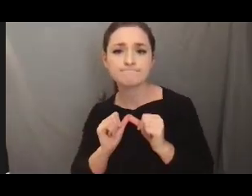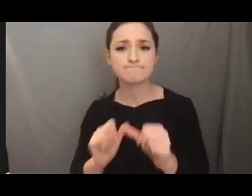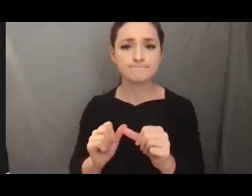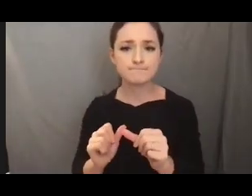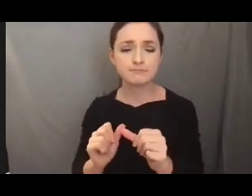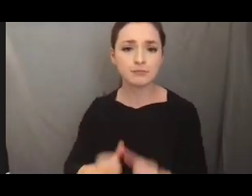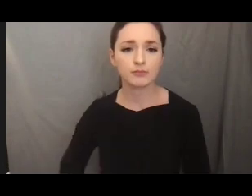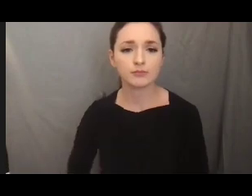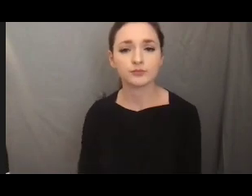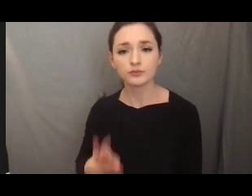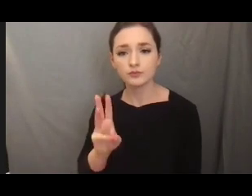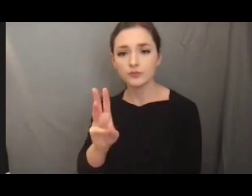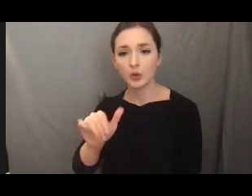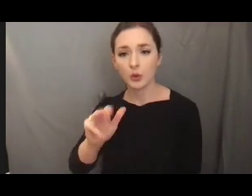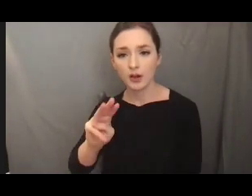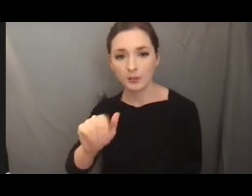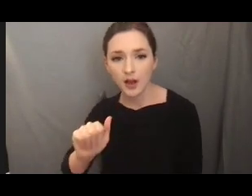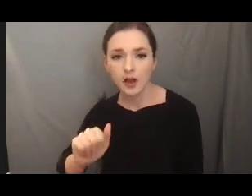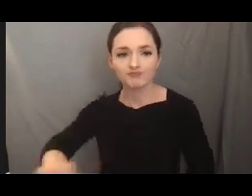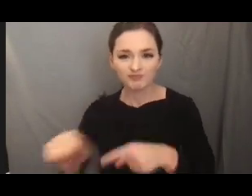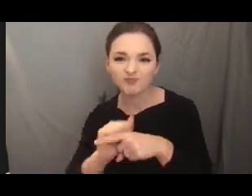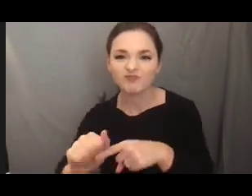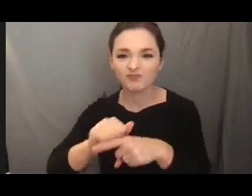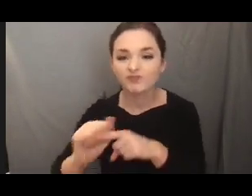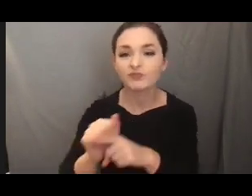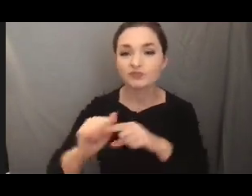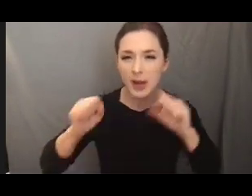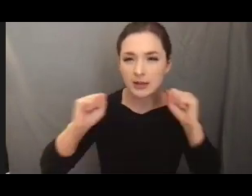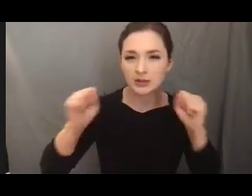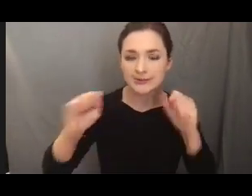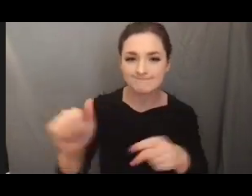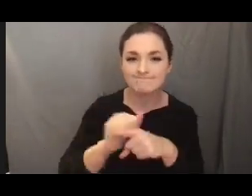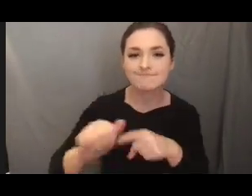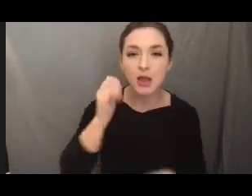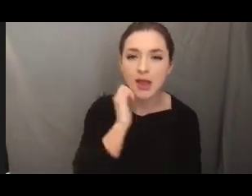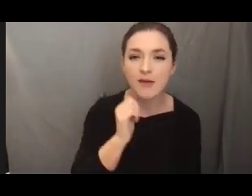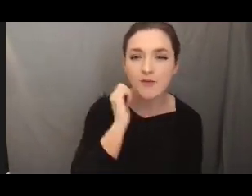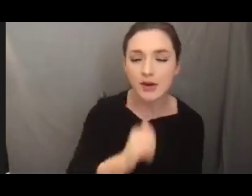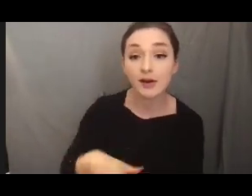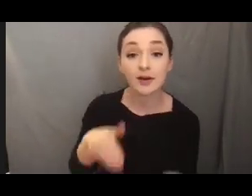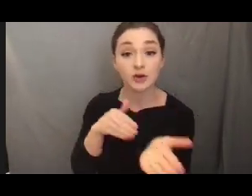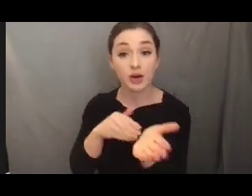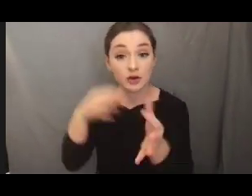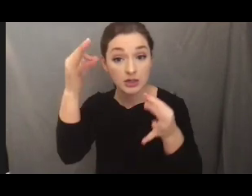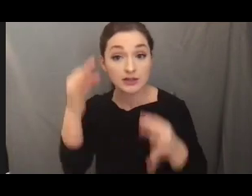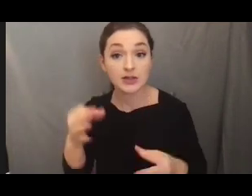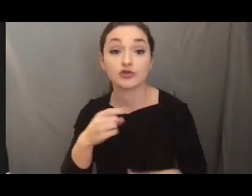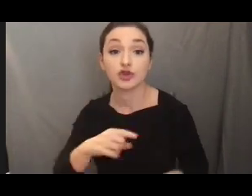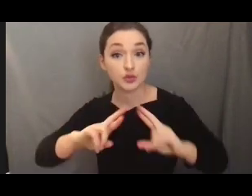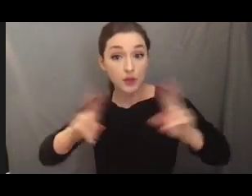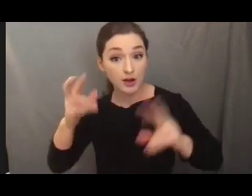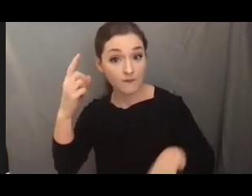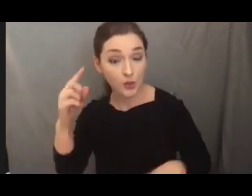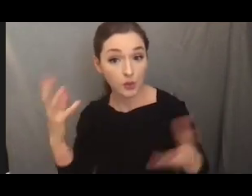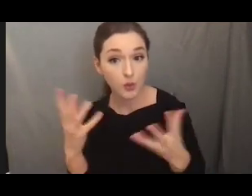Wilma worked so hard at her exercises that the doctors decided that she was ready for a heavy steel brace.